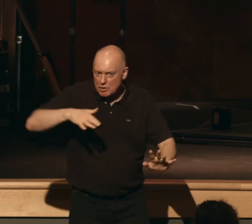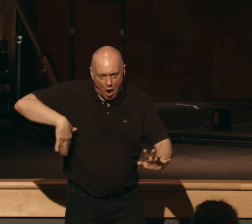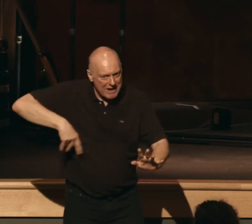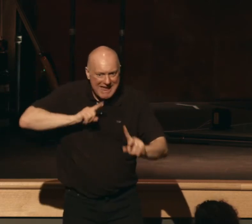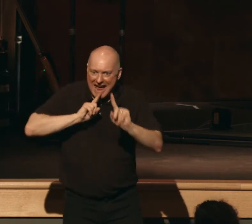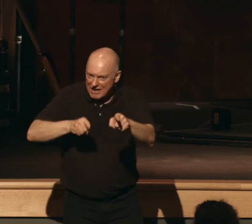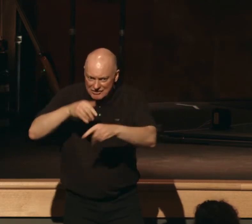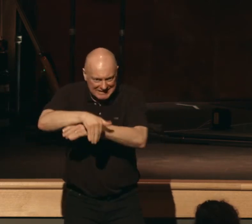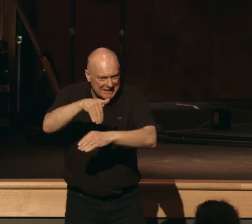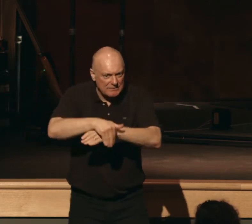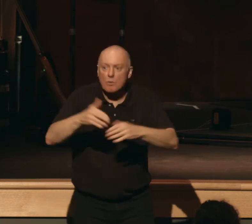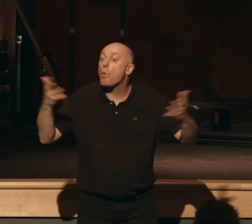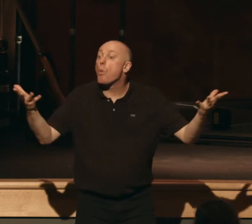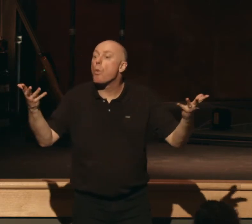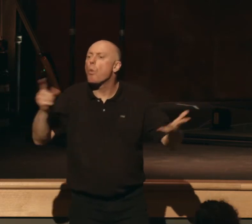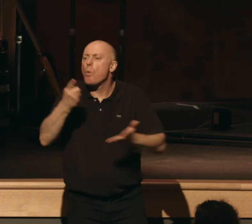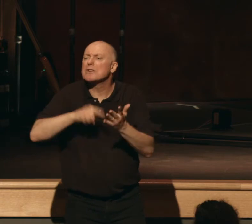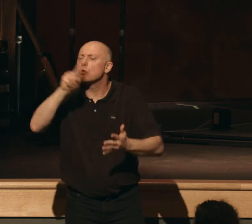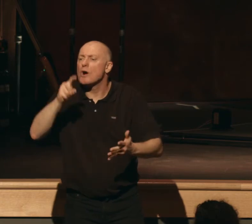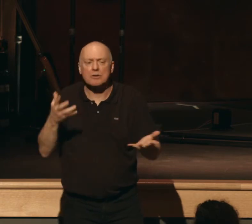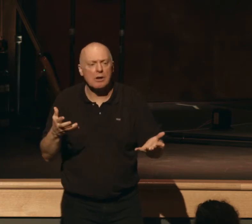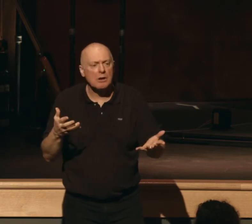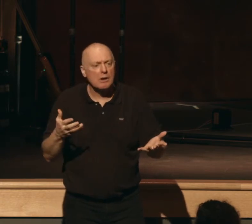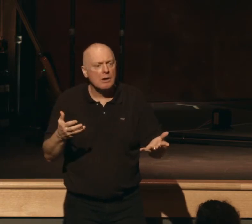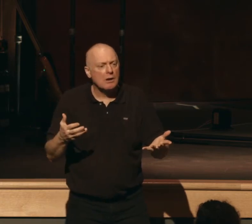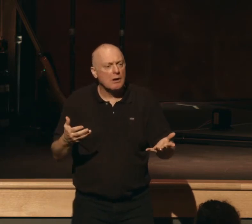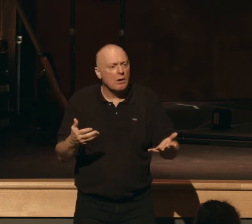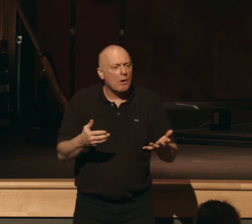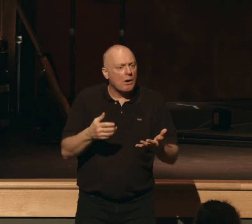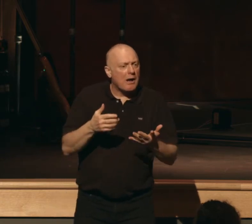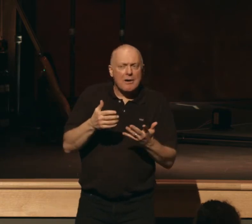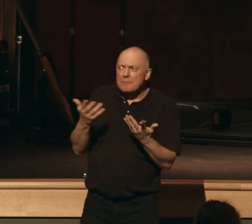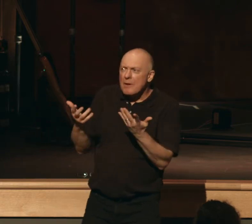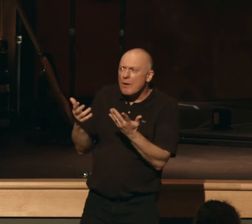address this evening, which is this.